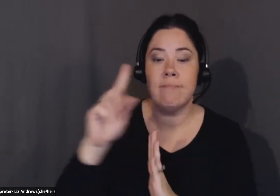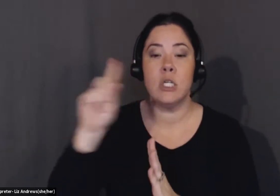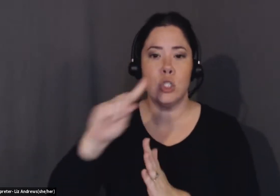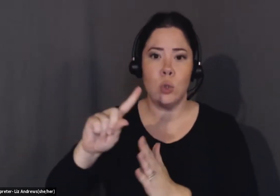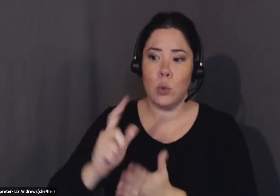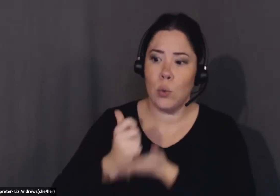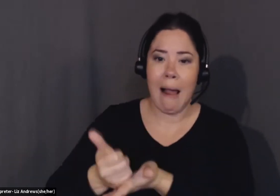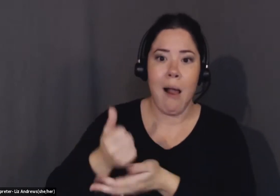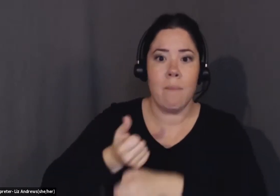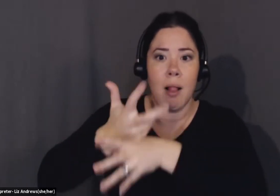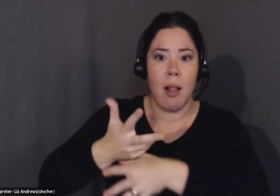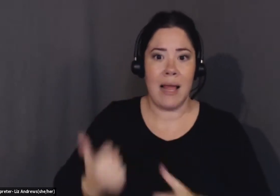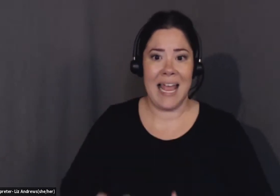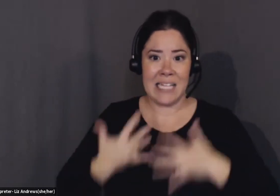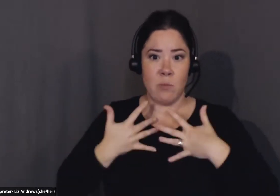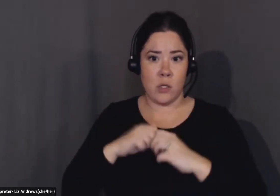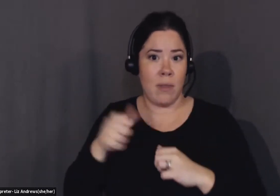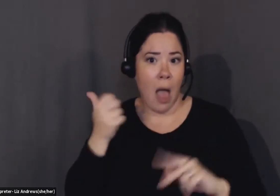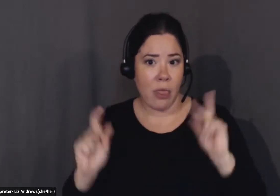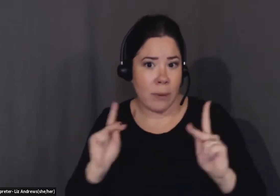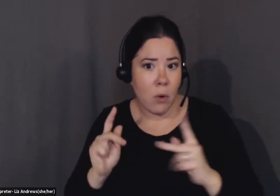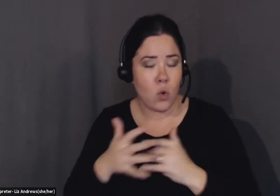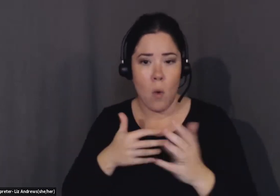the same, no matter what they've been through.